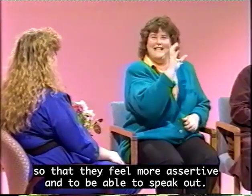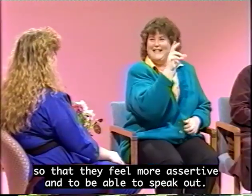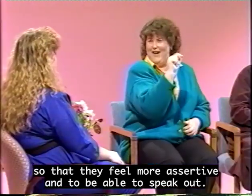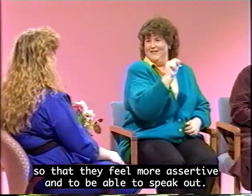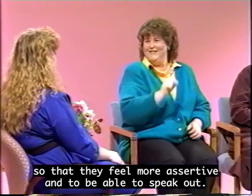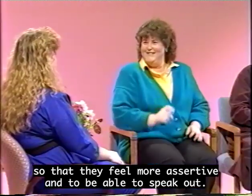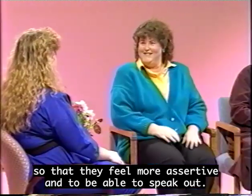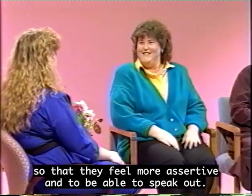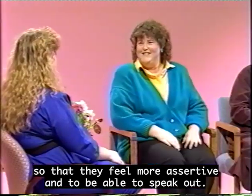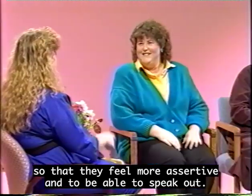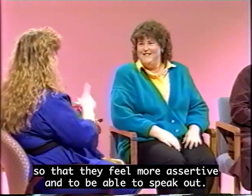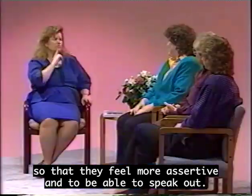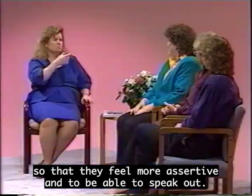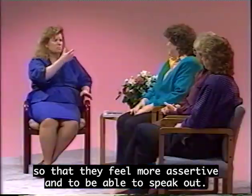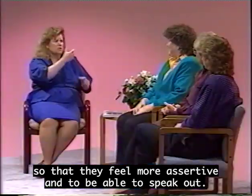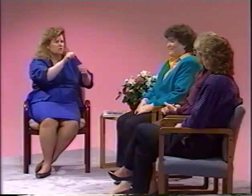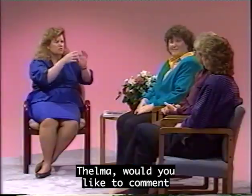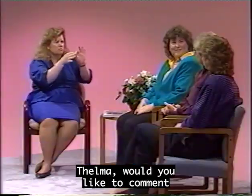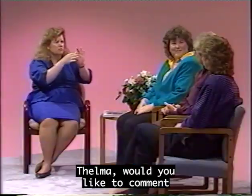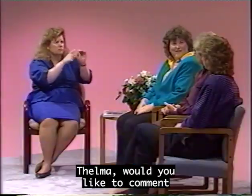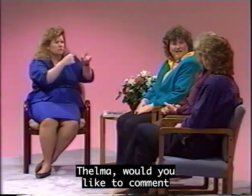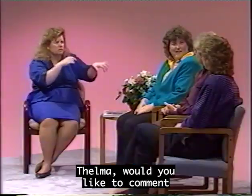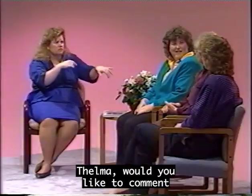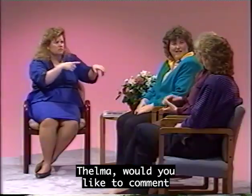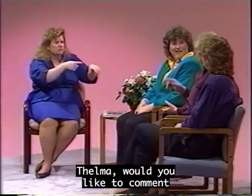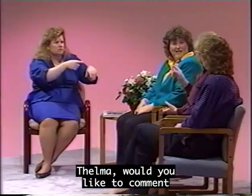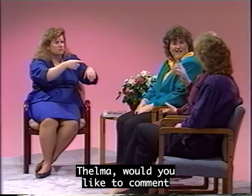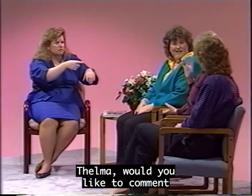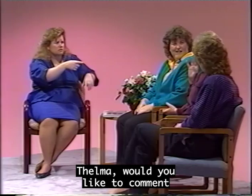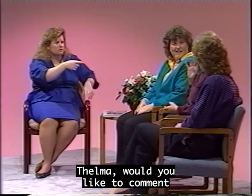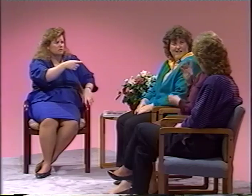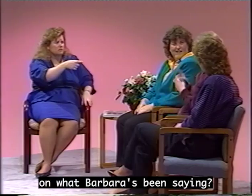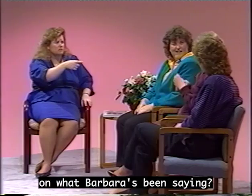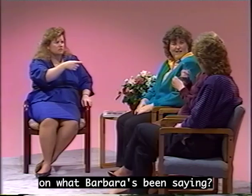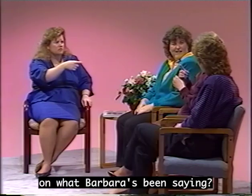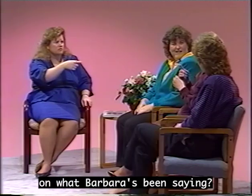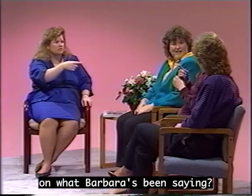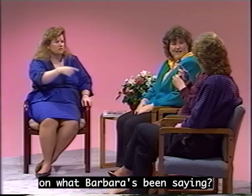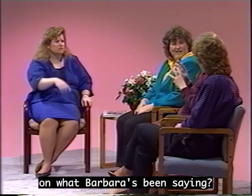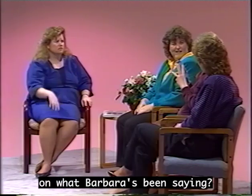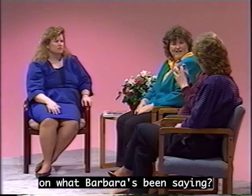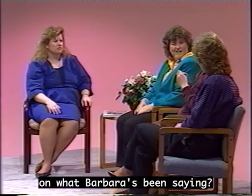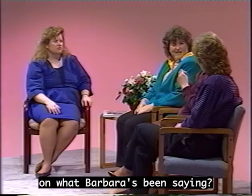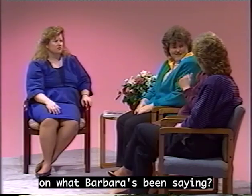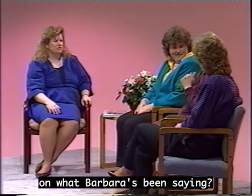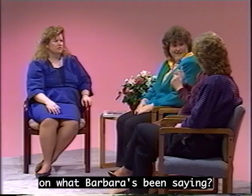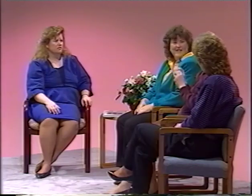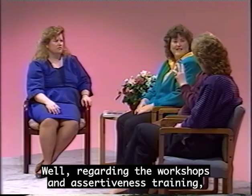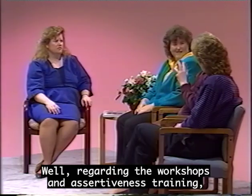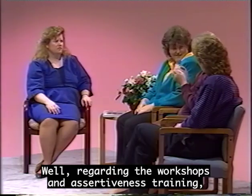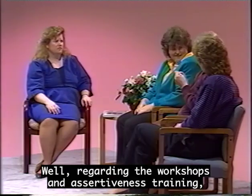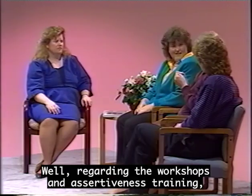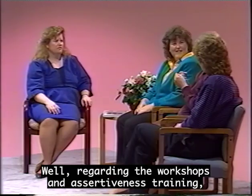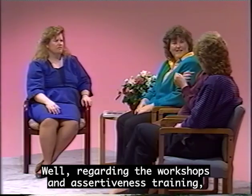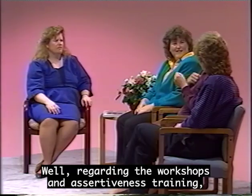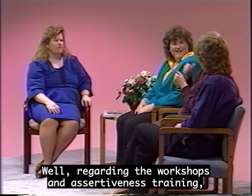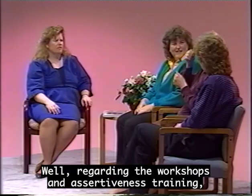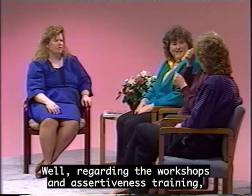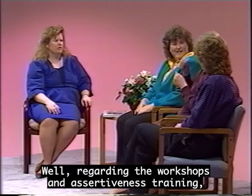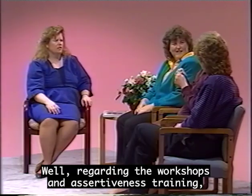assertive and to be able to speak out. Thelma, would you like to comment on what Barbara's been saying? Well, regarding